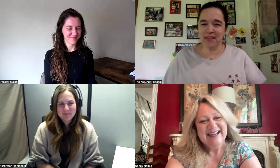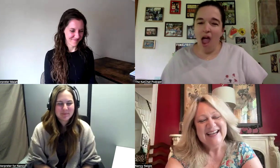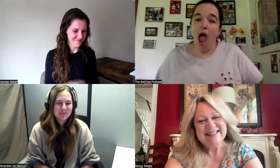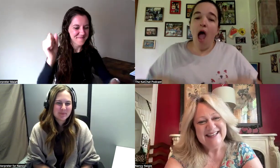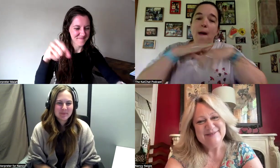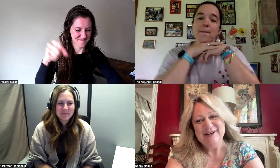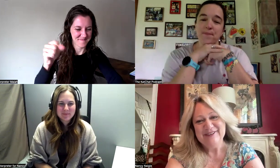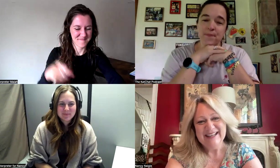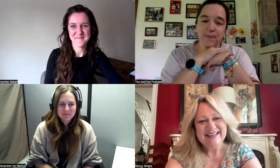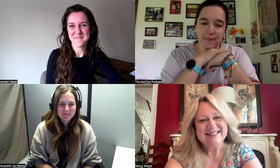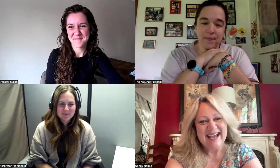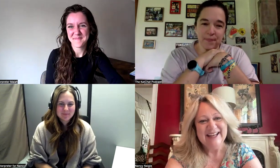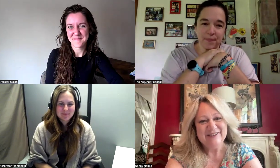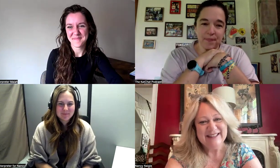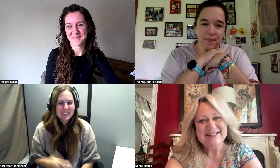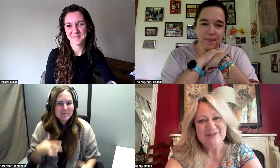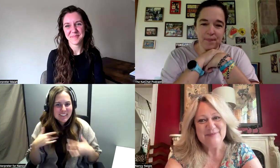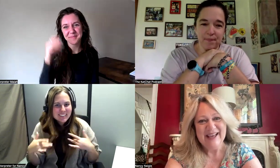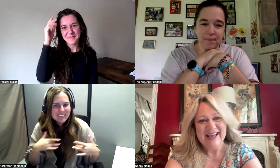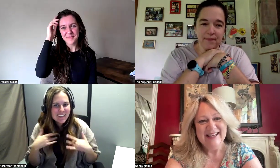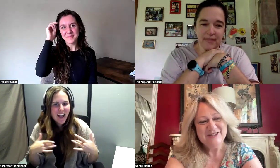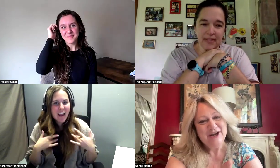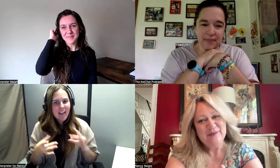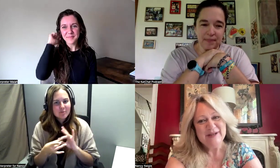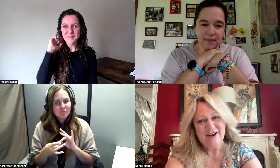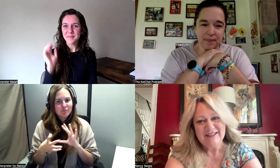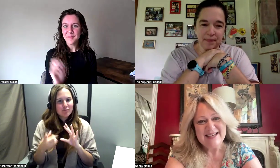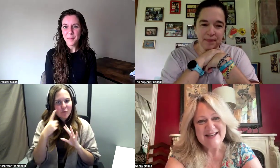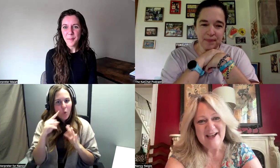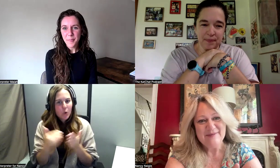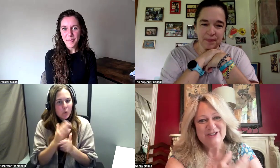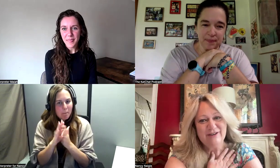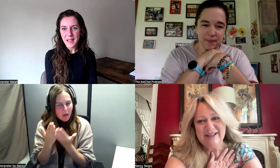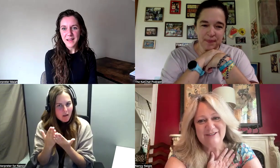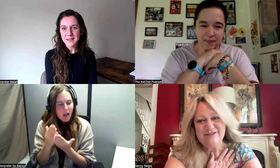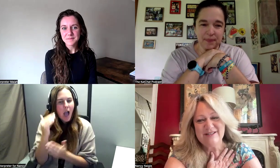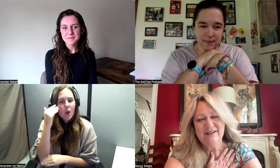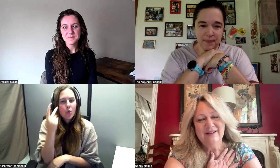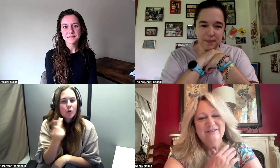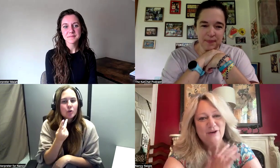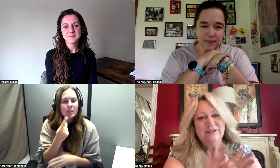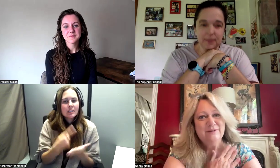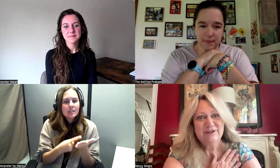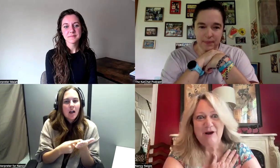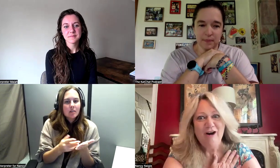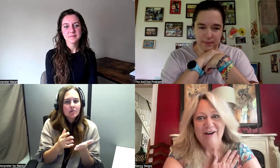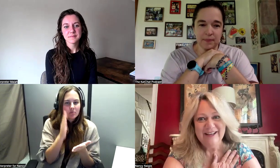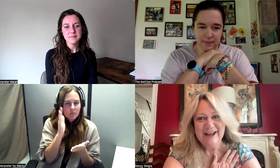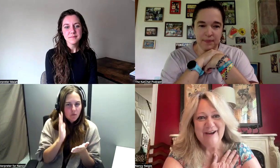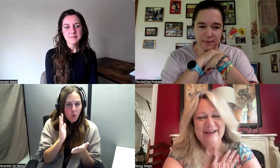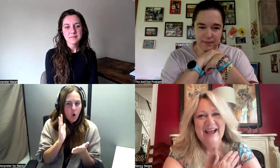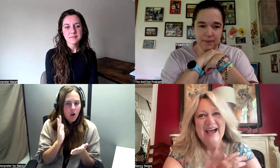Definitely. It's been a really exciting release for me because we talked last time, the Shell Collector's totally the book of my